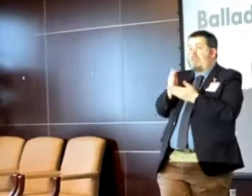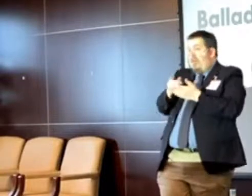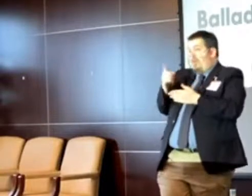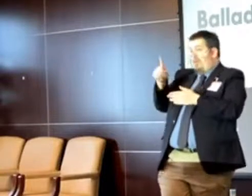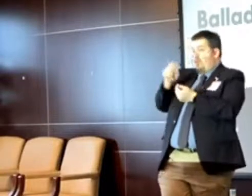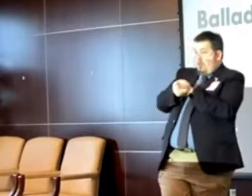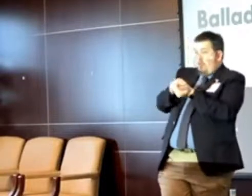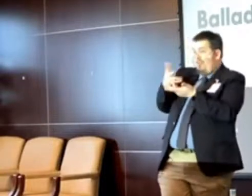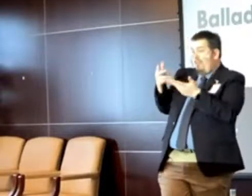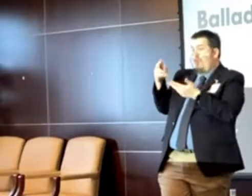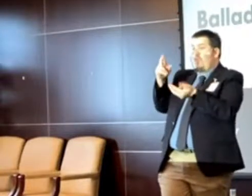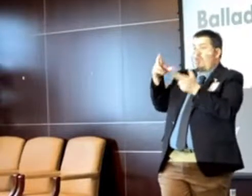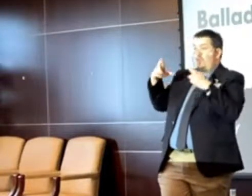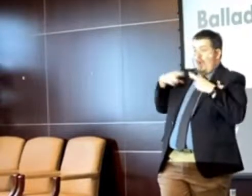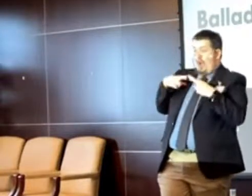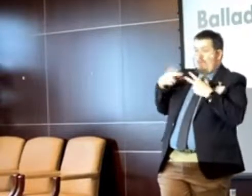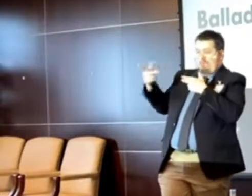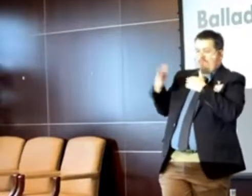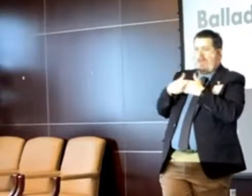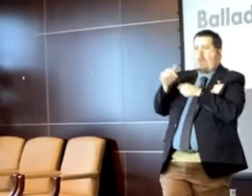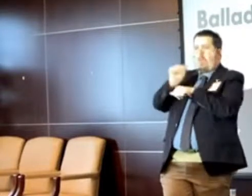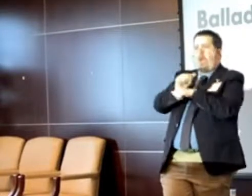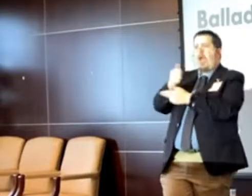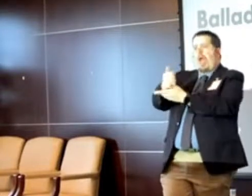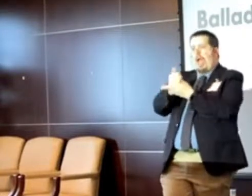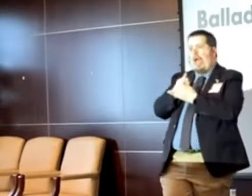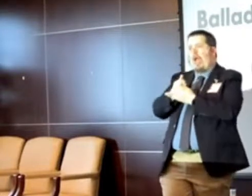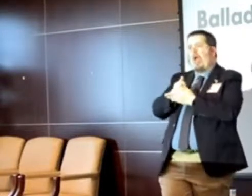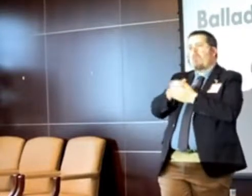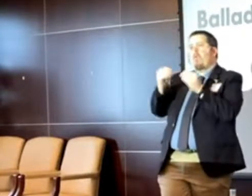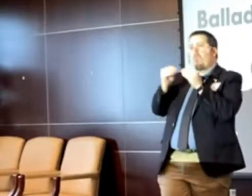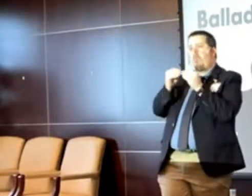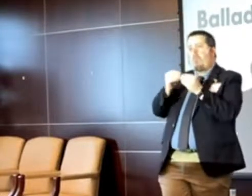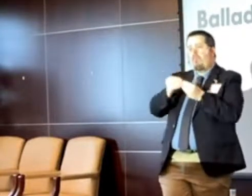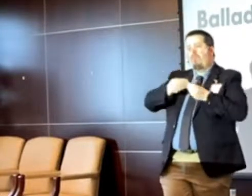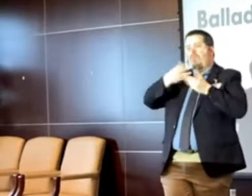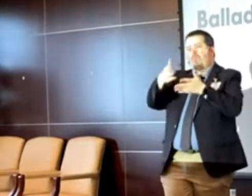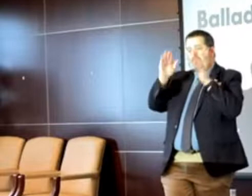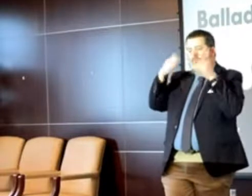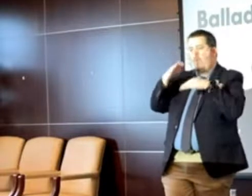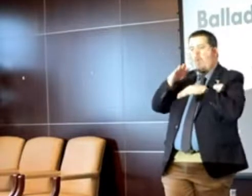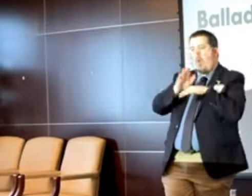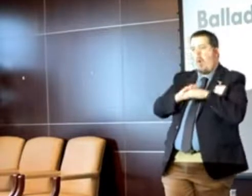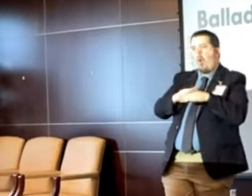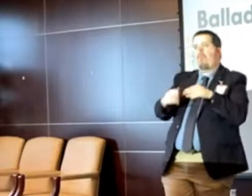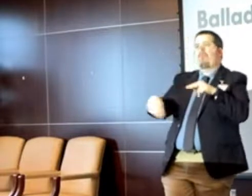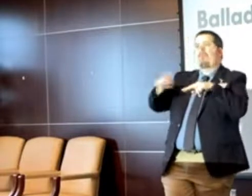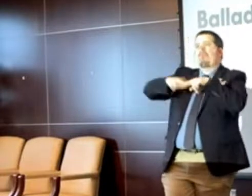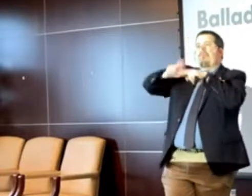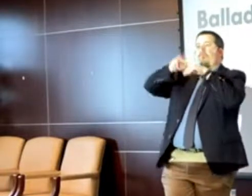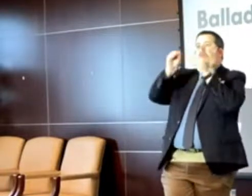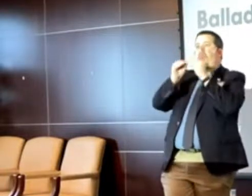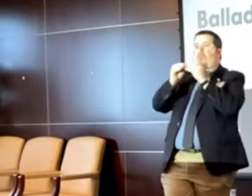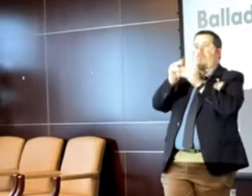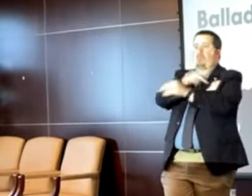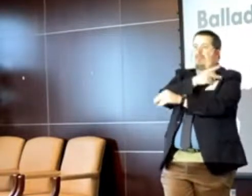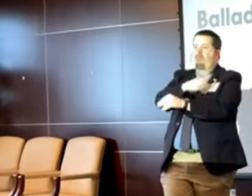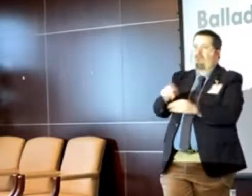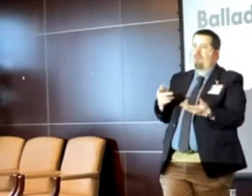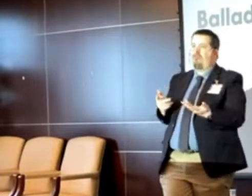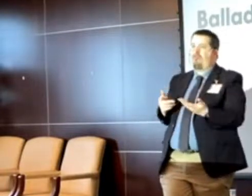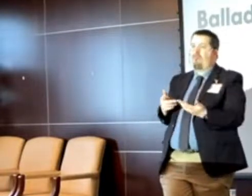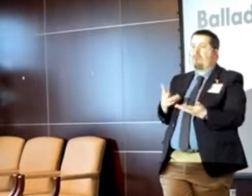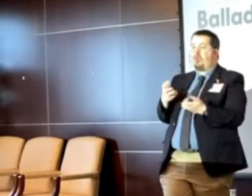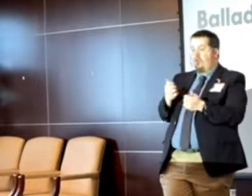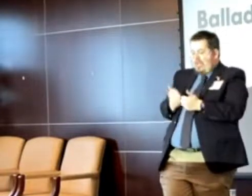caregivers on board into support roles helps us to free up bedside caregivers to focus on our increasing patient care needs.